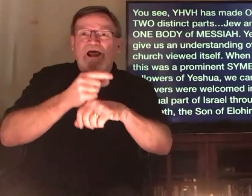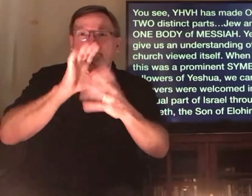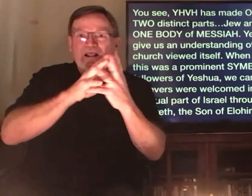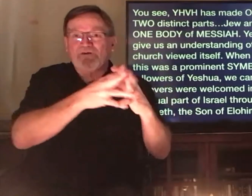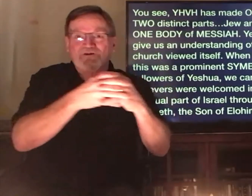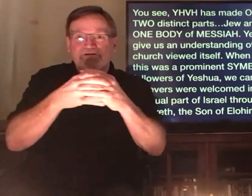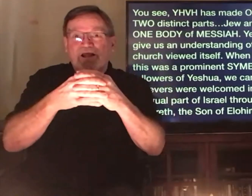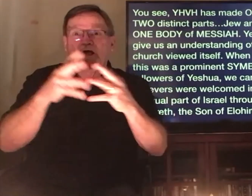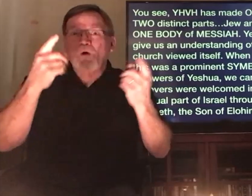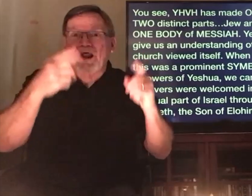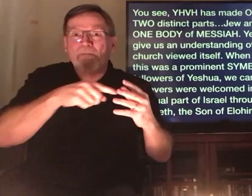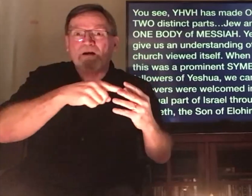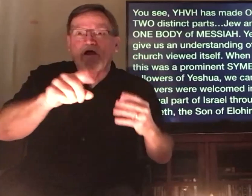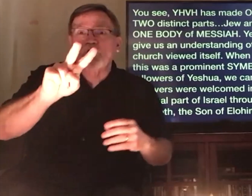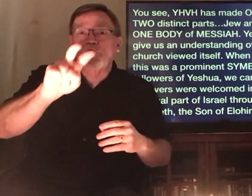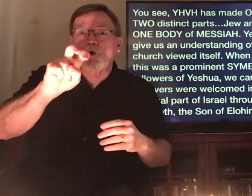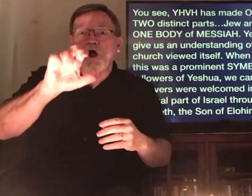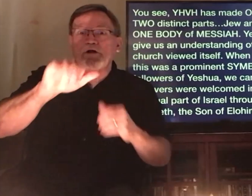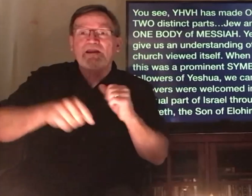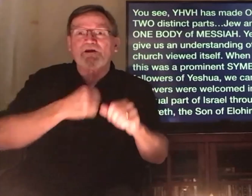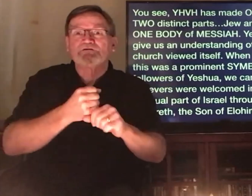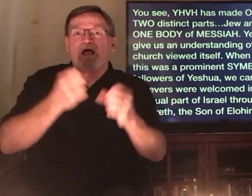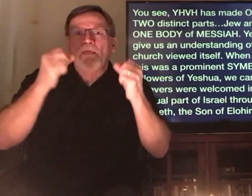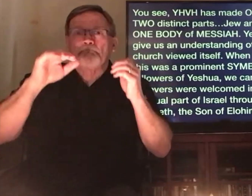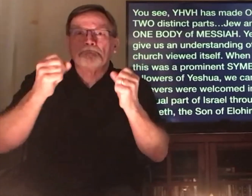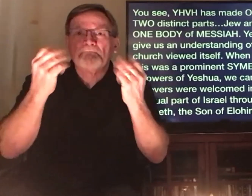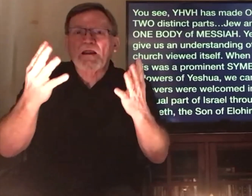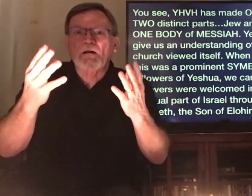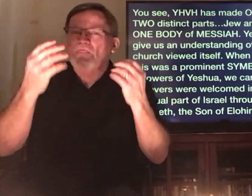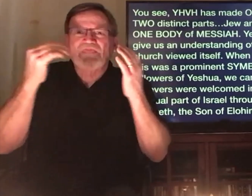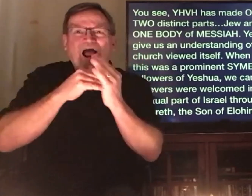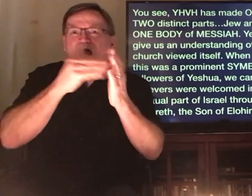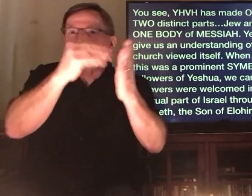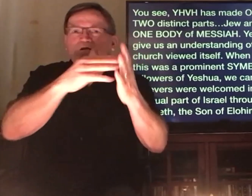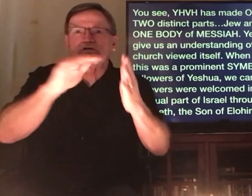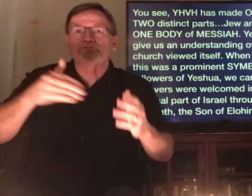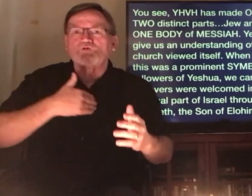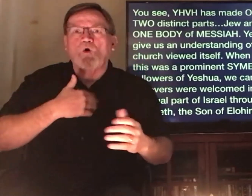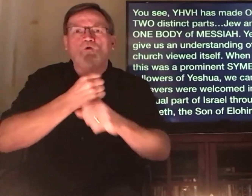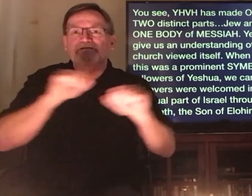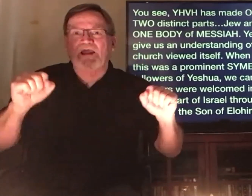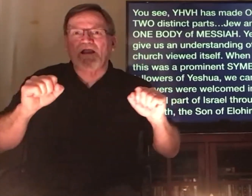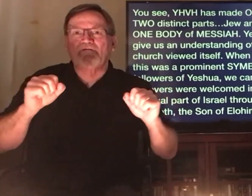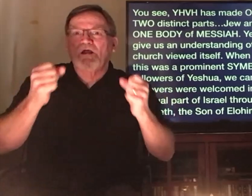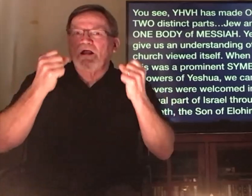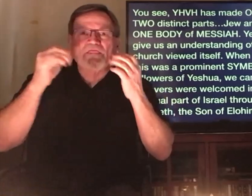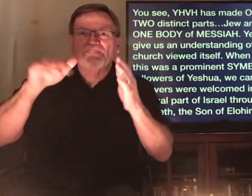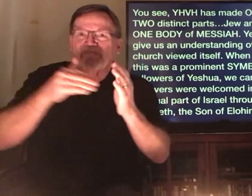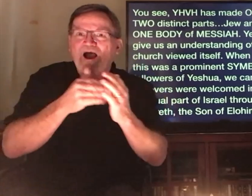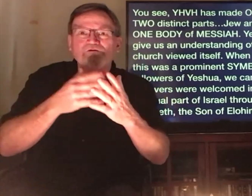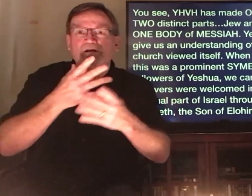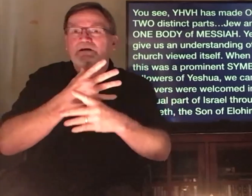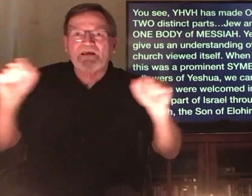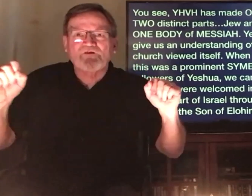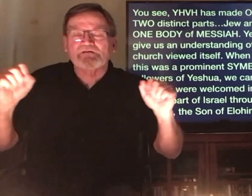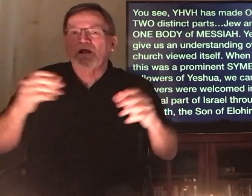Dead Wallace wrote that book, James. The church must have both believers, Gentiles